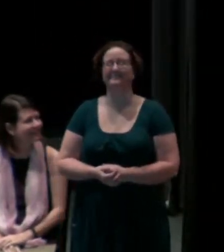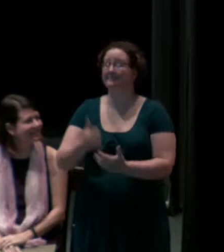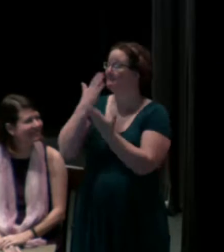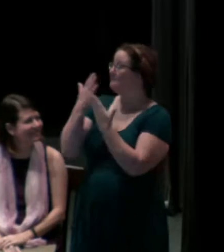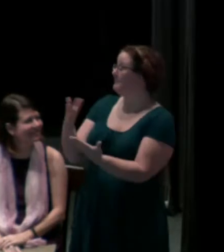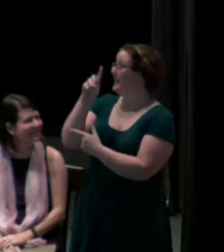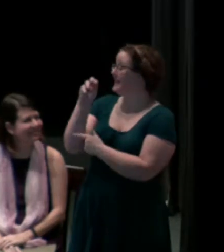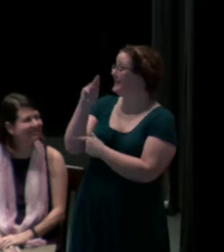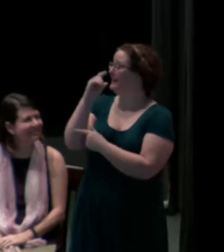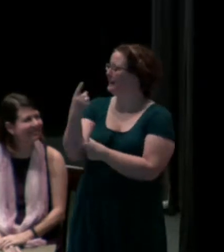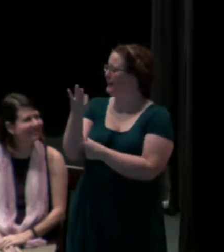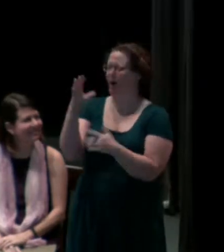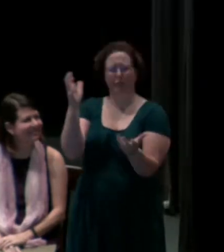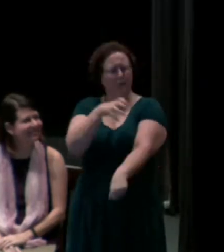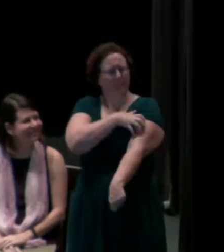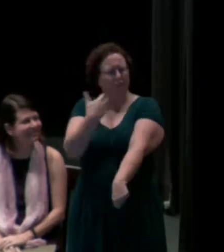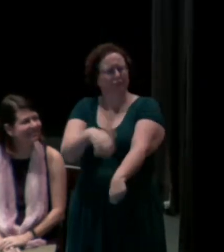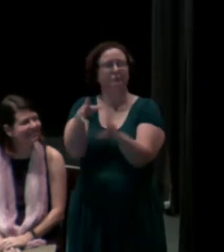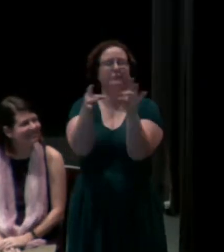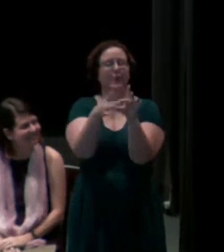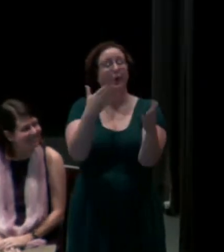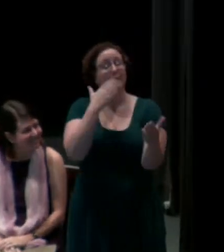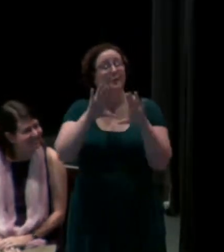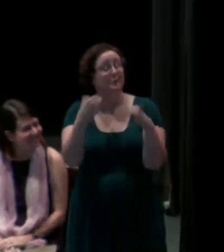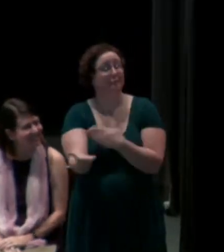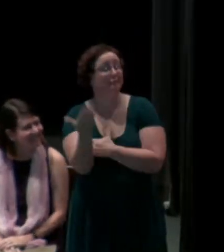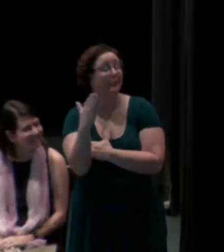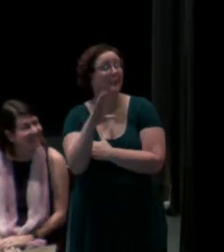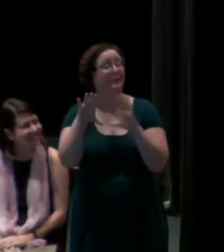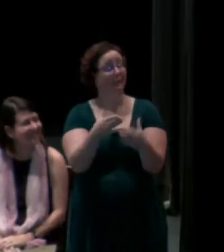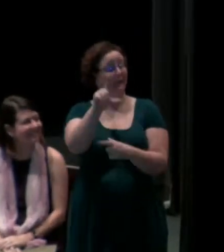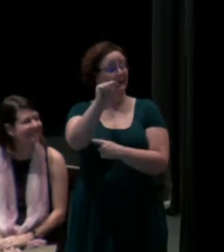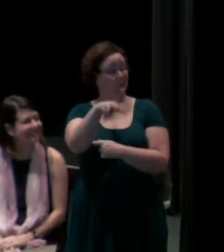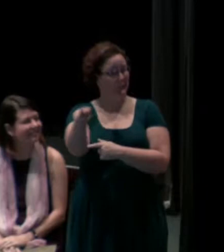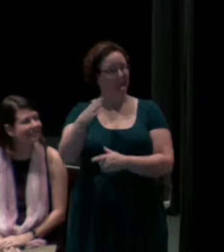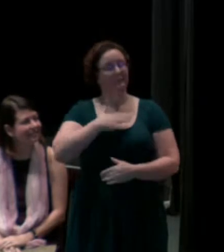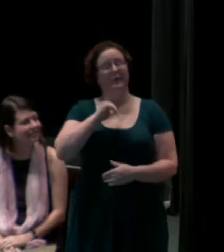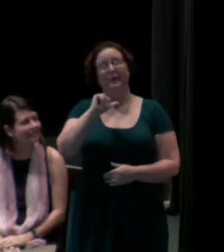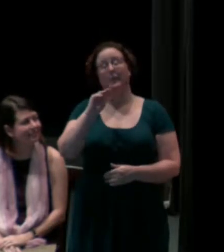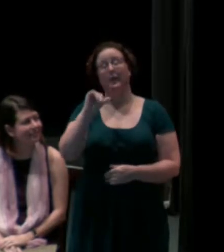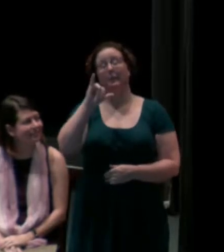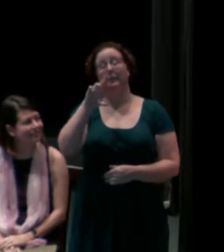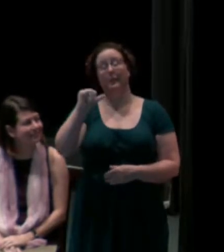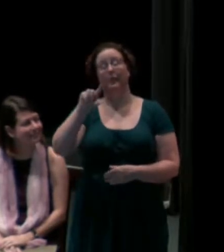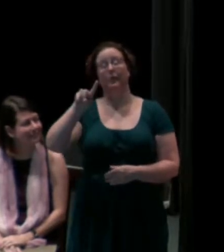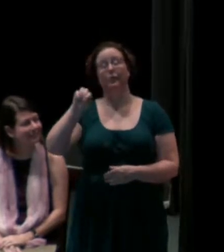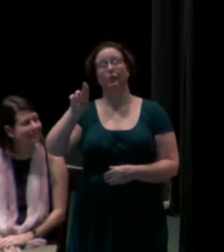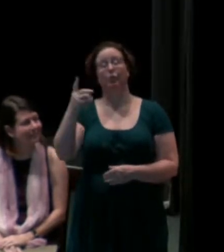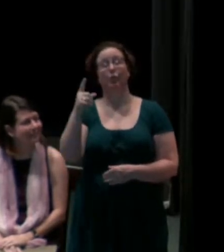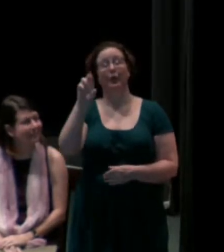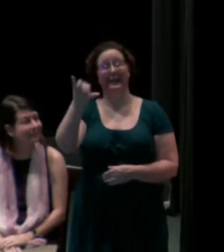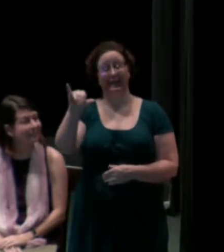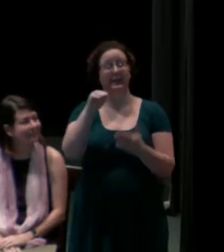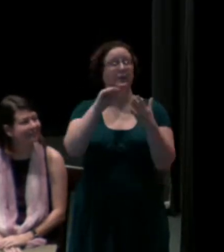Thank you, Dean Goff, for those powerful words. And good morning, class of 2022. My name is Amira Doherty, and I am the Student Government Association President for